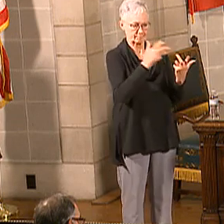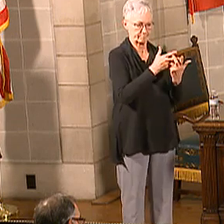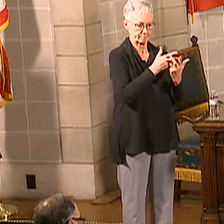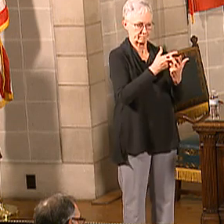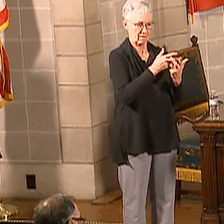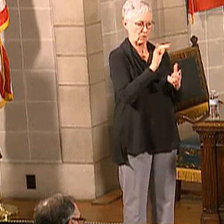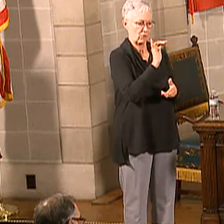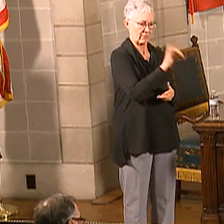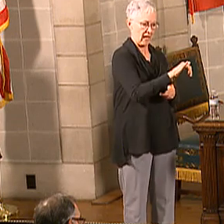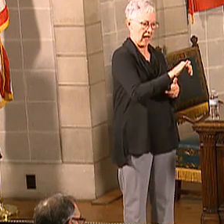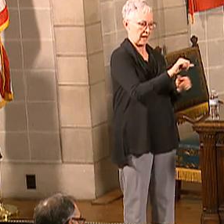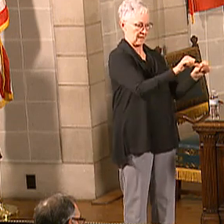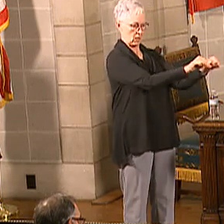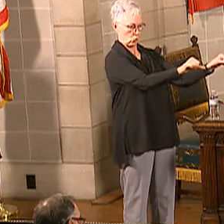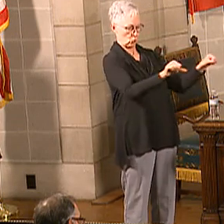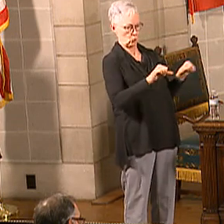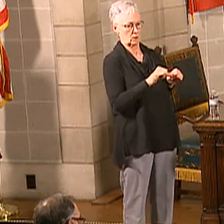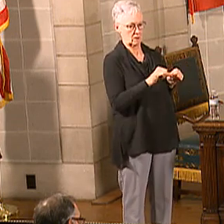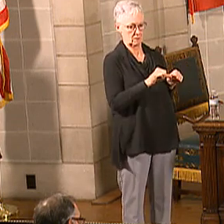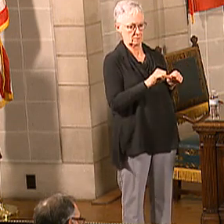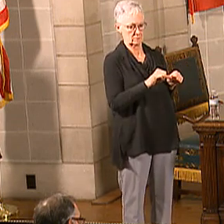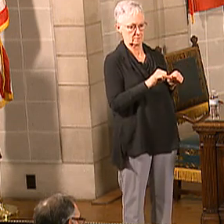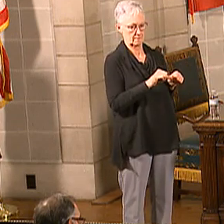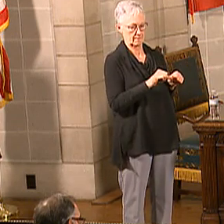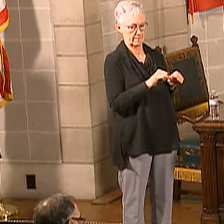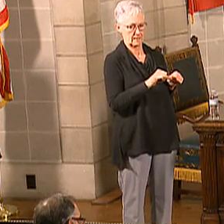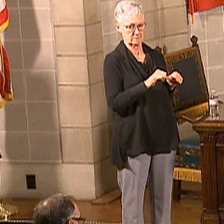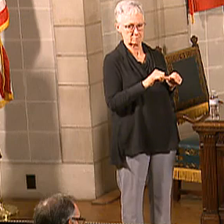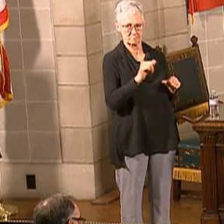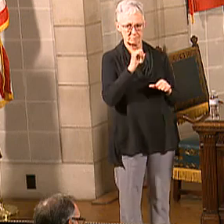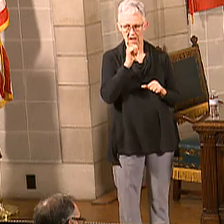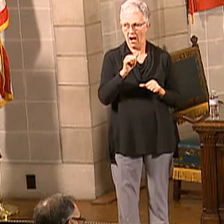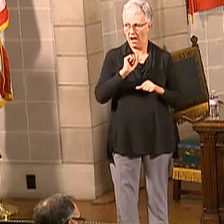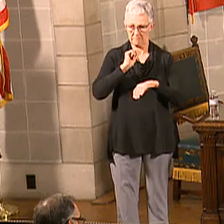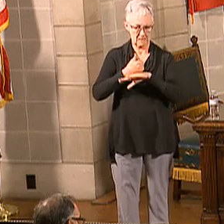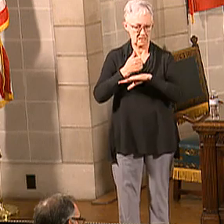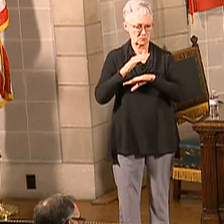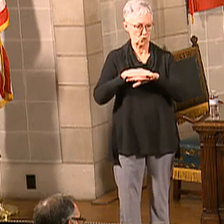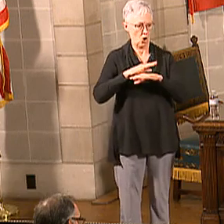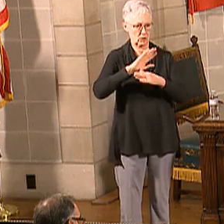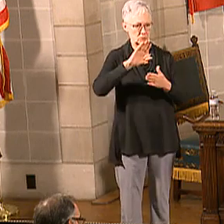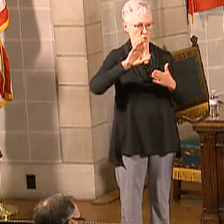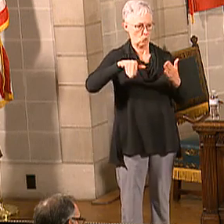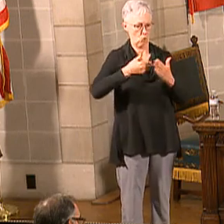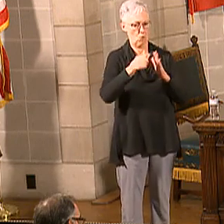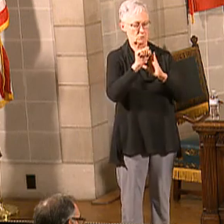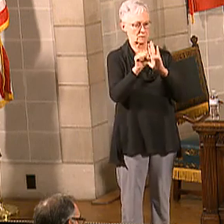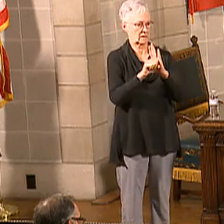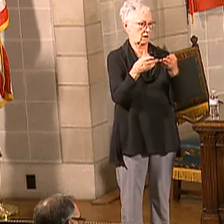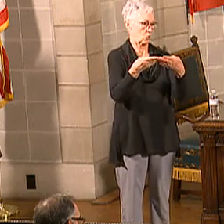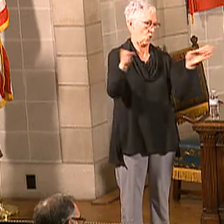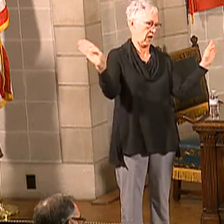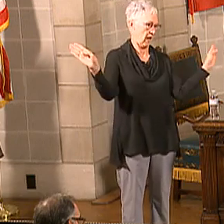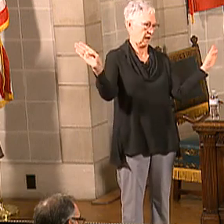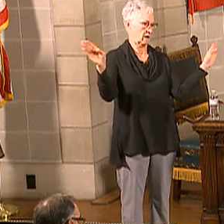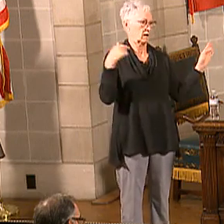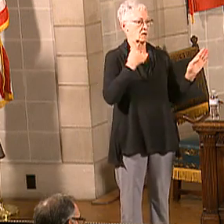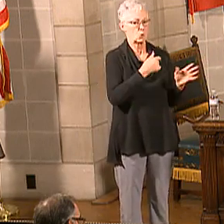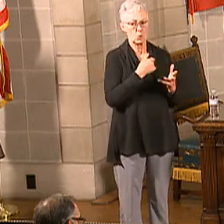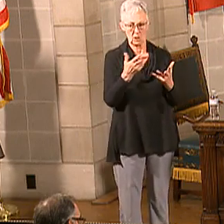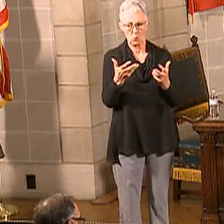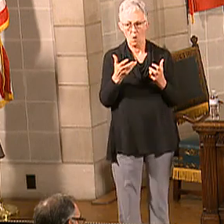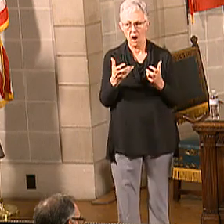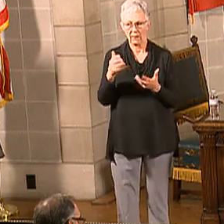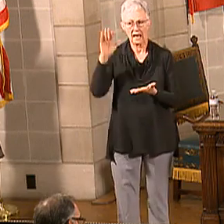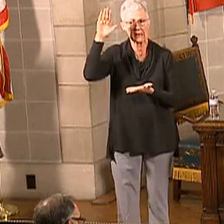And that's what we're really tailoring this plan around, to try and get the maximum impact with the least amount of